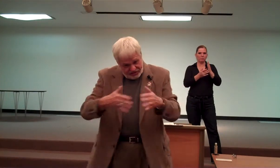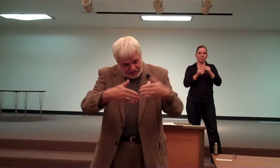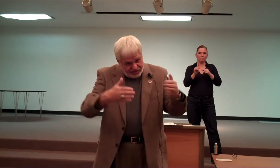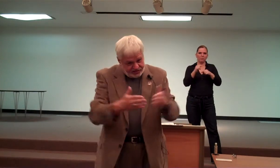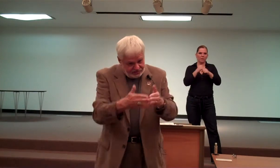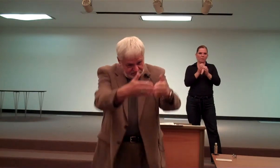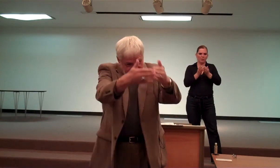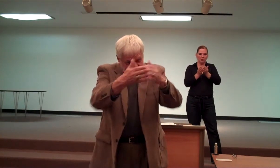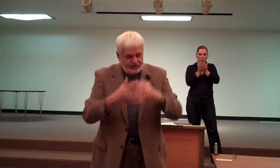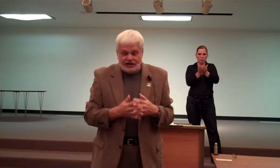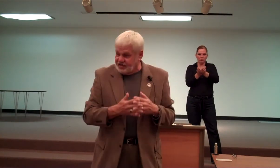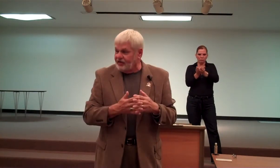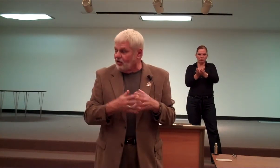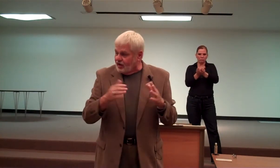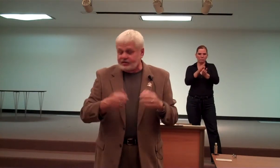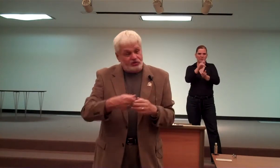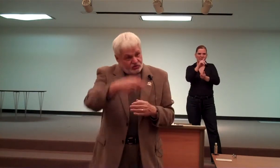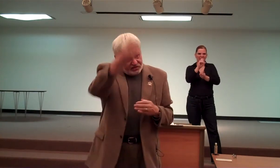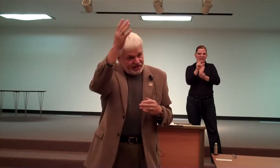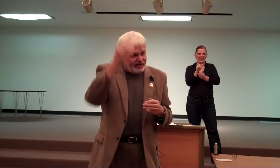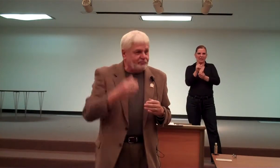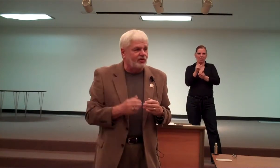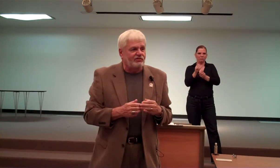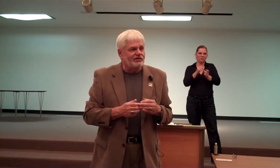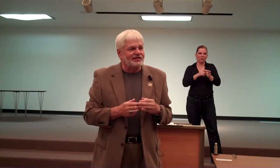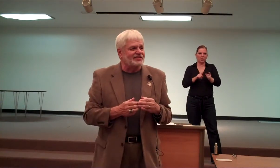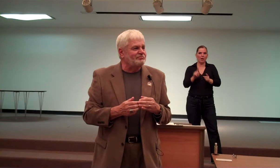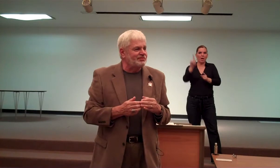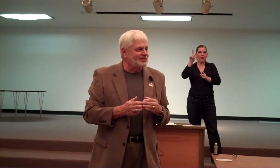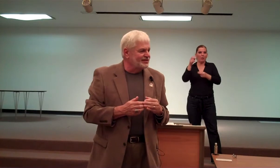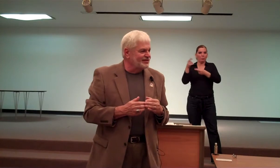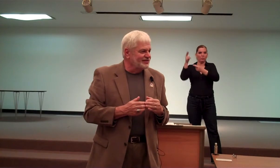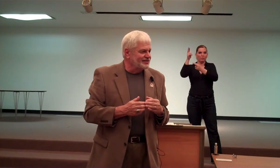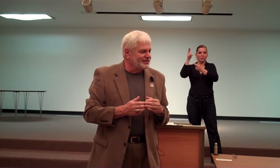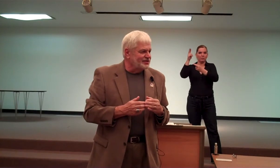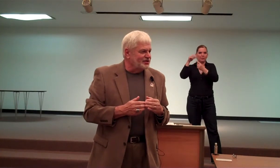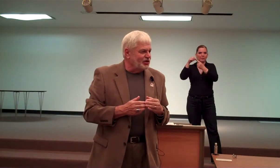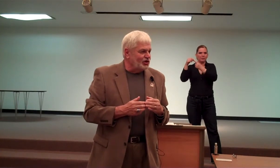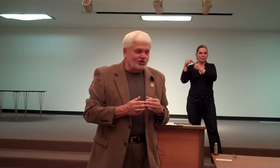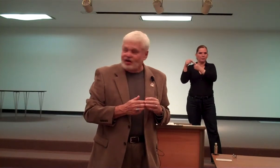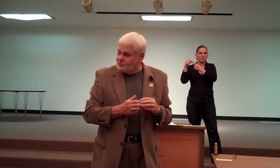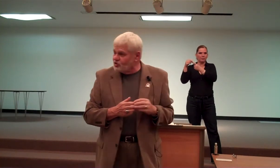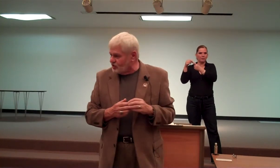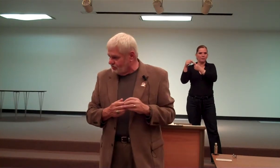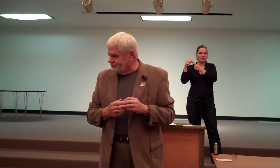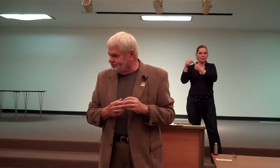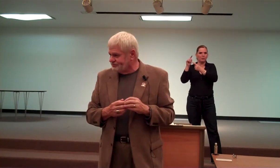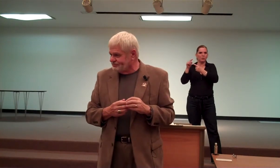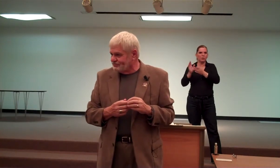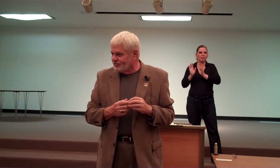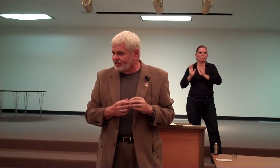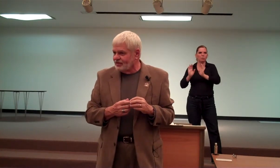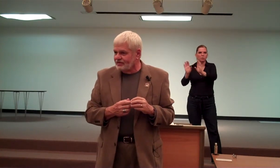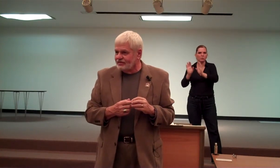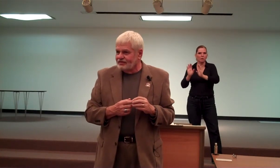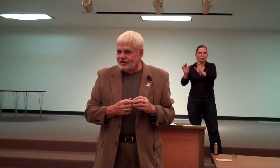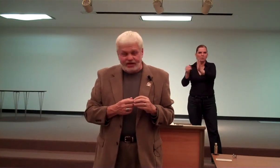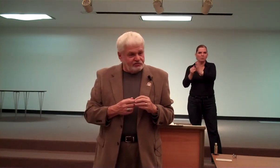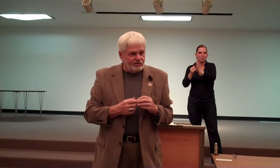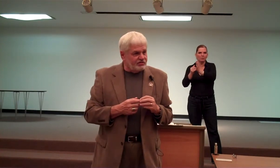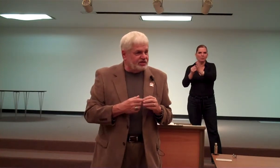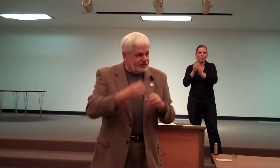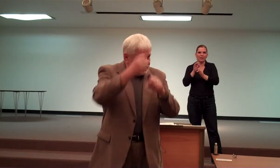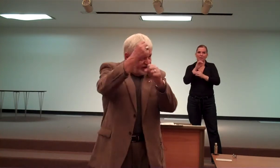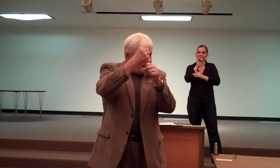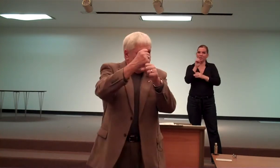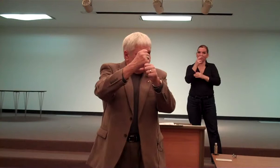you know, has a nice little keel on it. You can take it upriver, except you got to push it. And